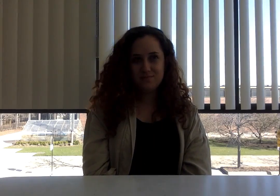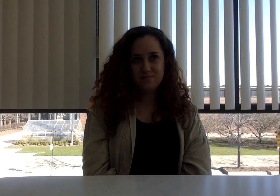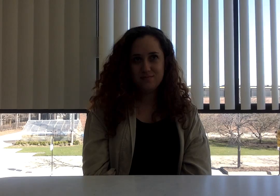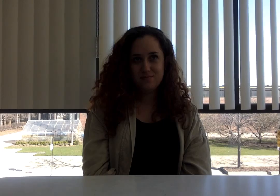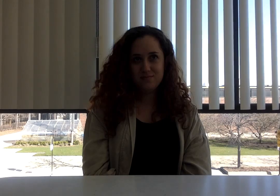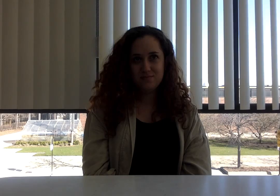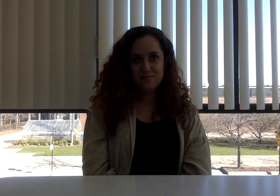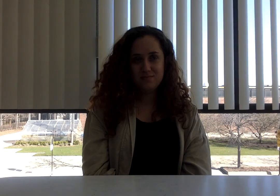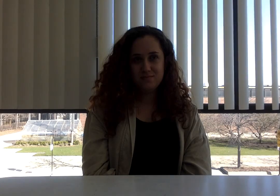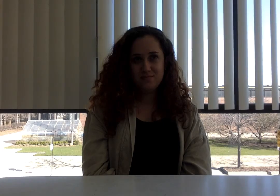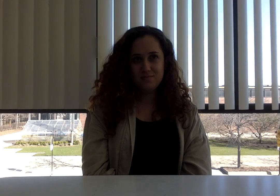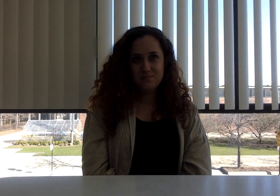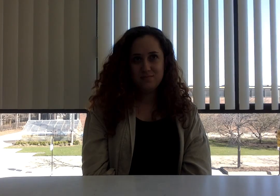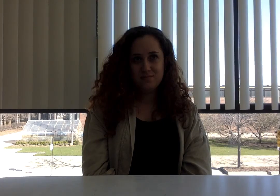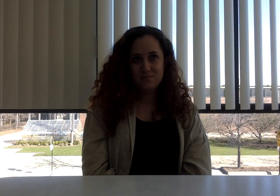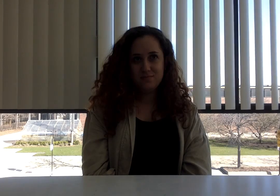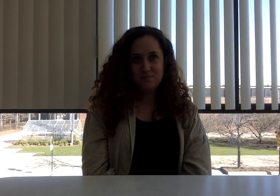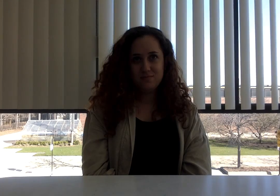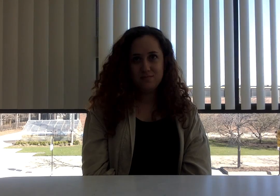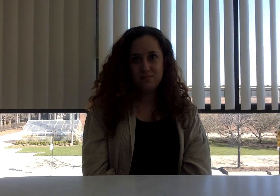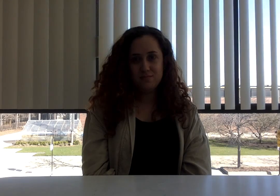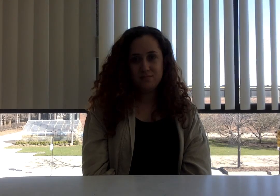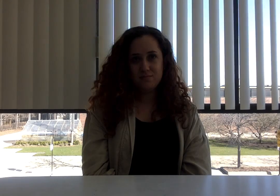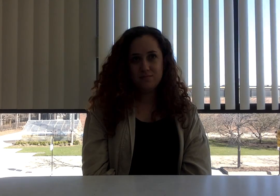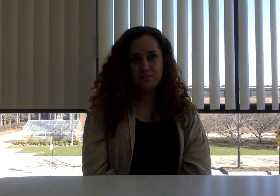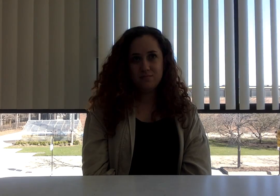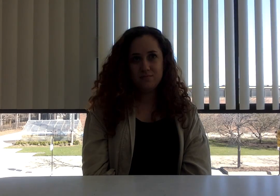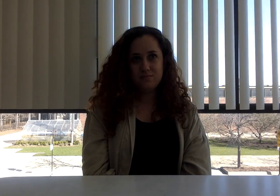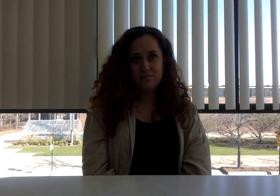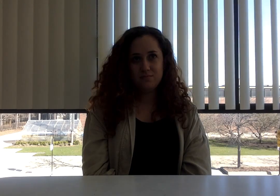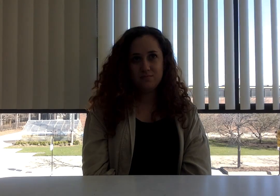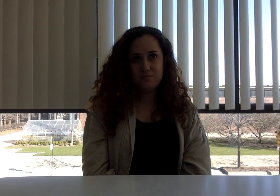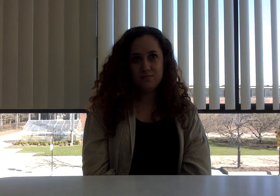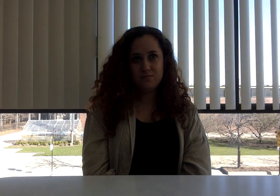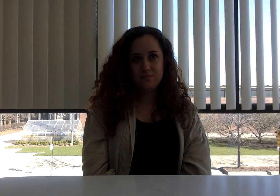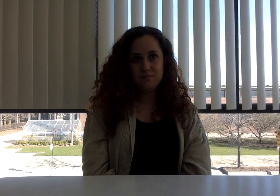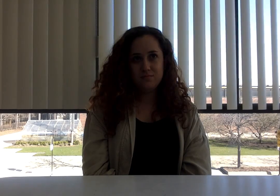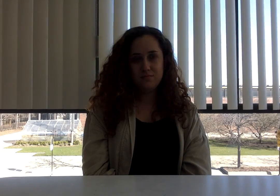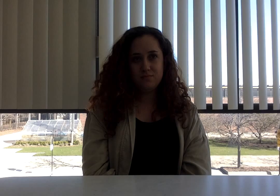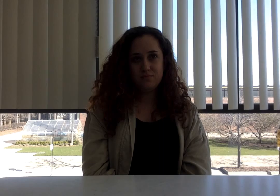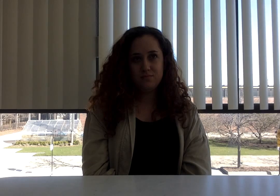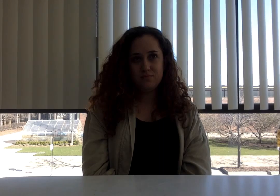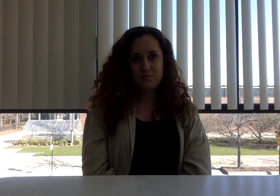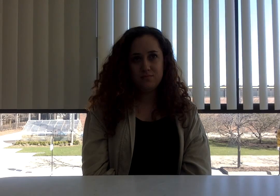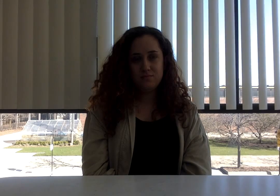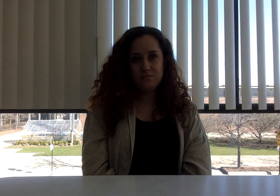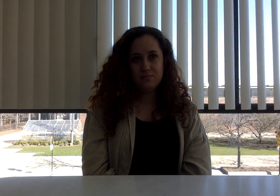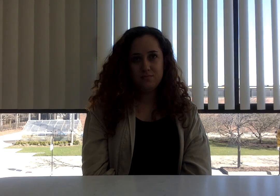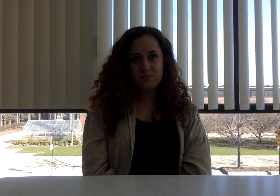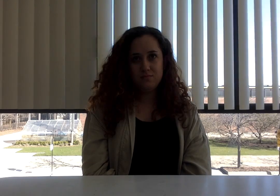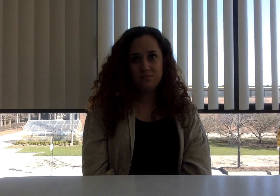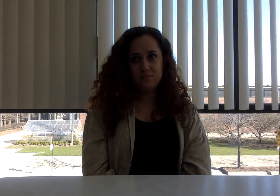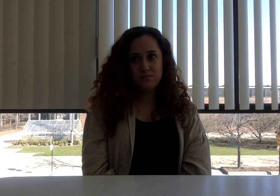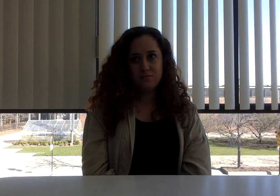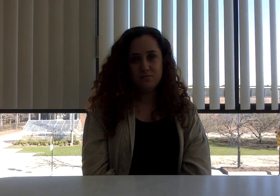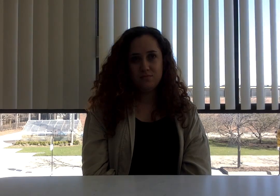1 is this. Line 2 I'm trying to remember. So I is this. I squared it. Line 3